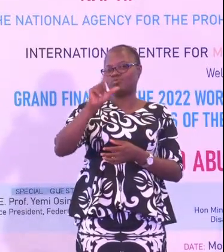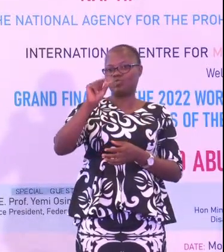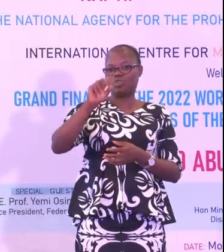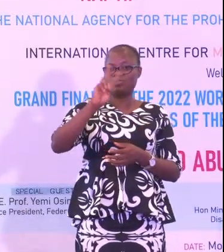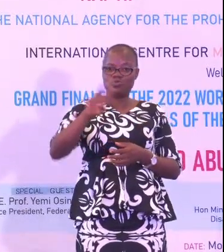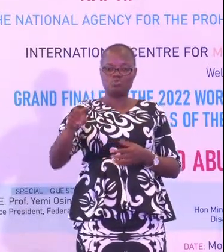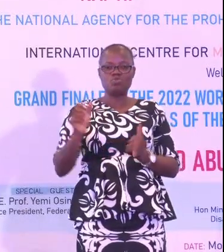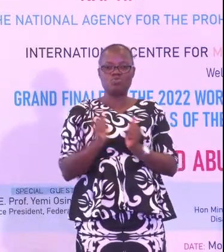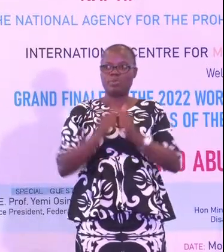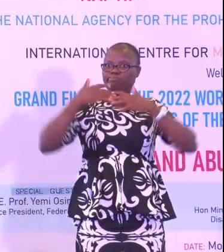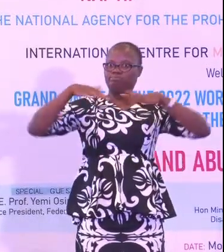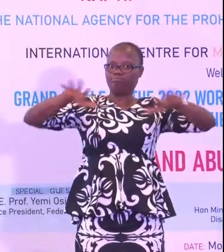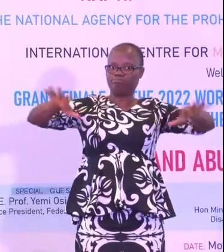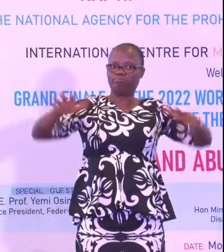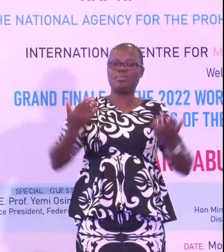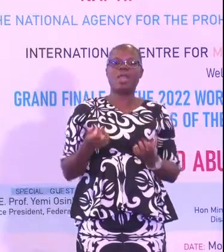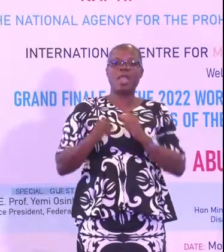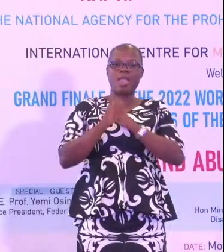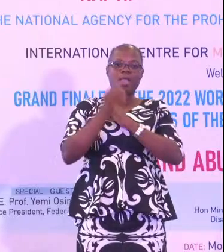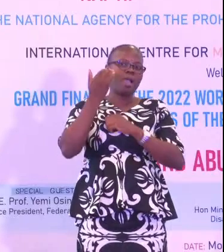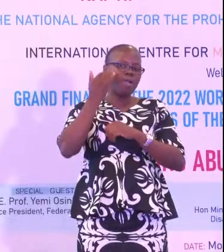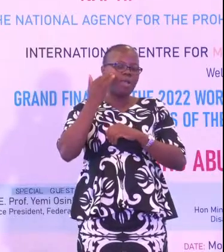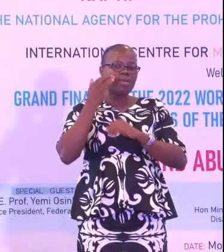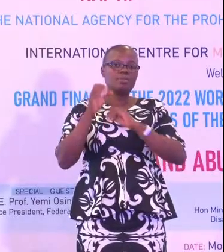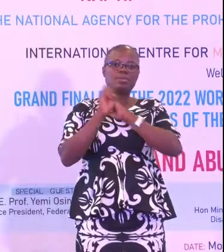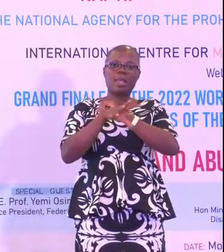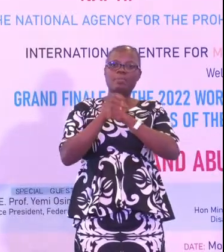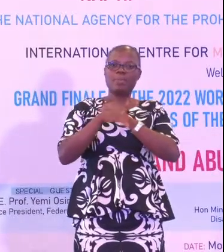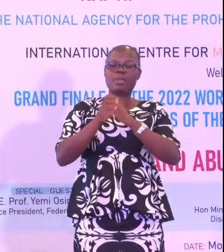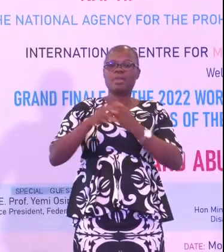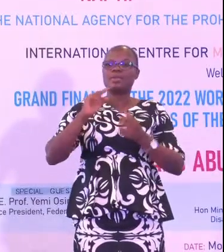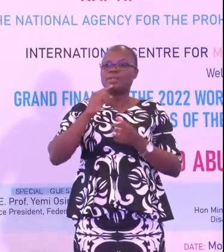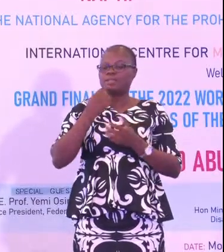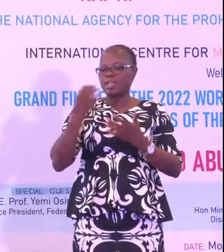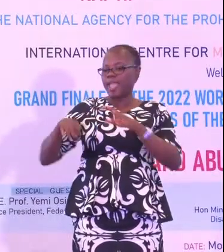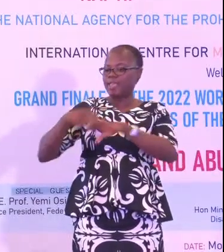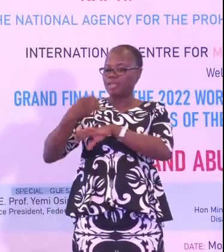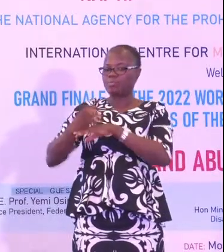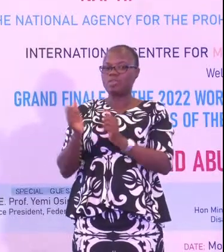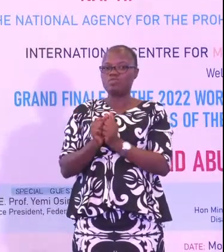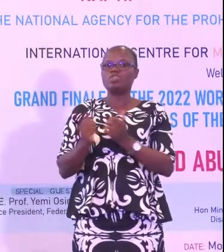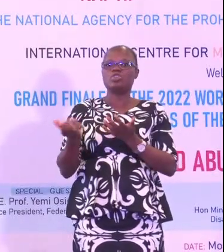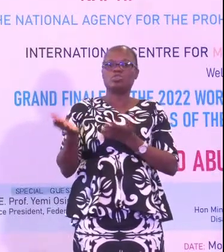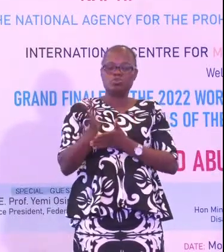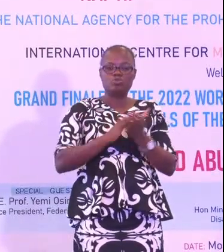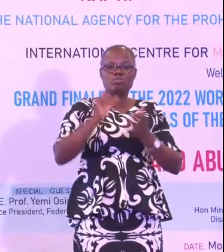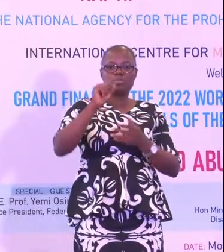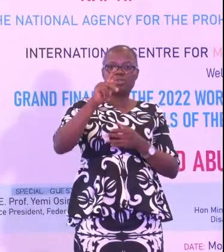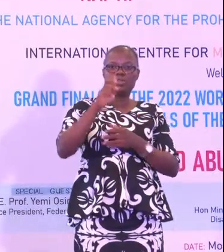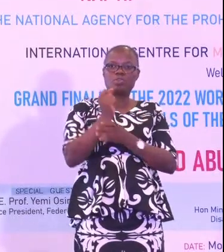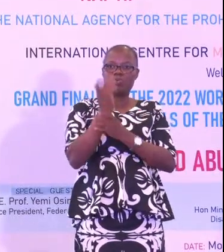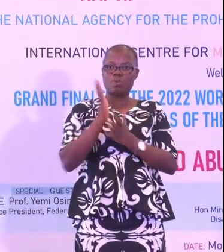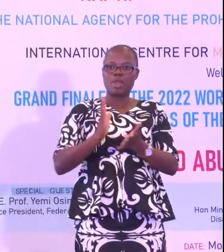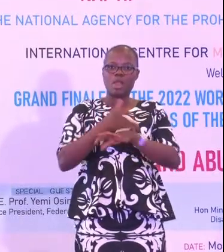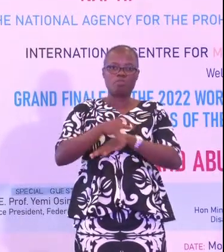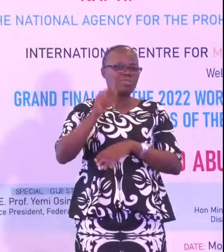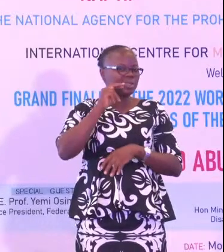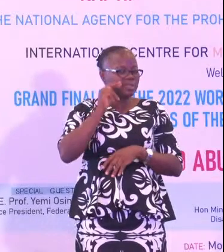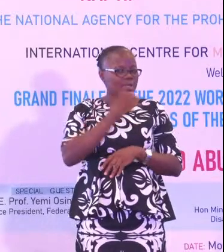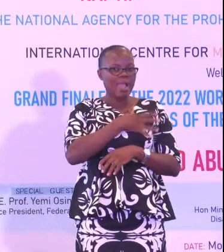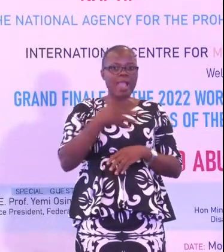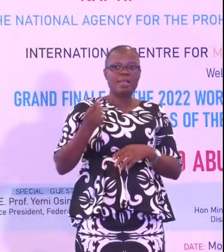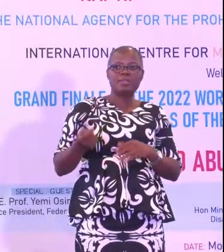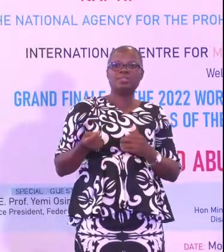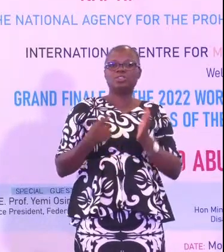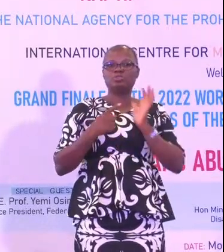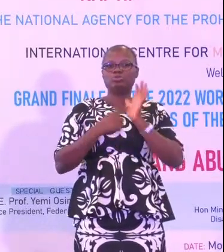massive awareness campaign, critical engagements with strategic stakeholders across the country, and the premiere of a